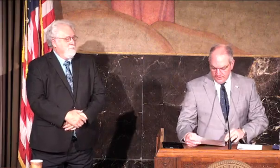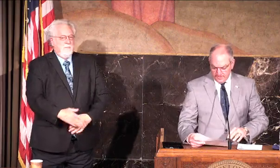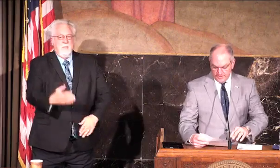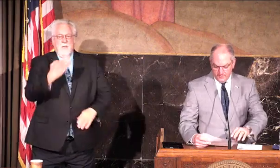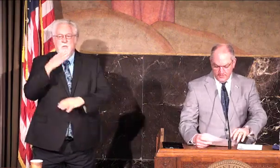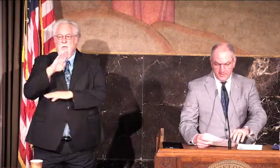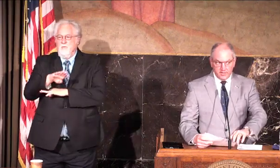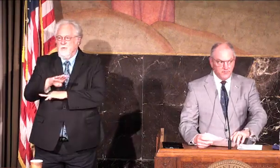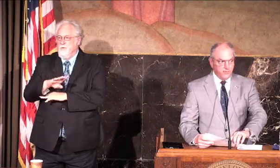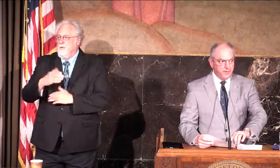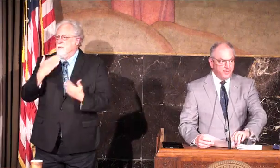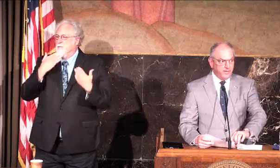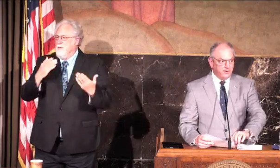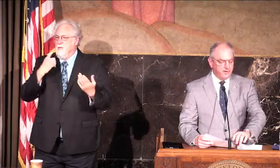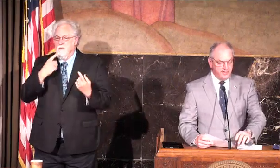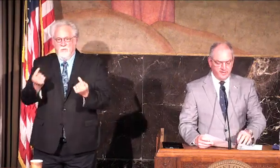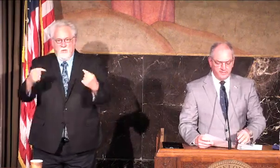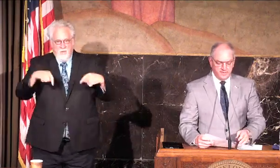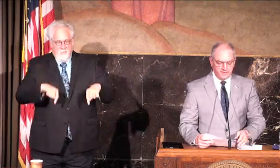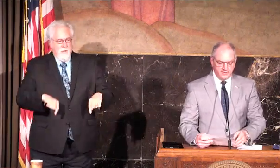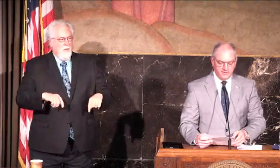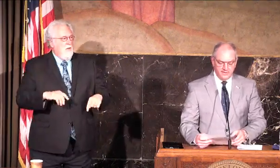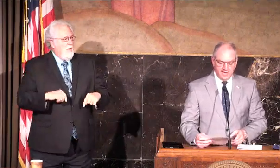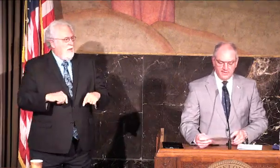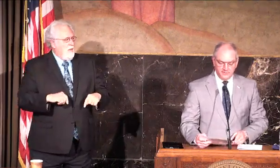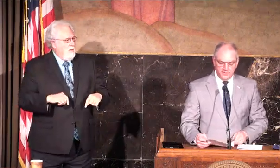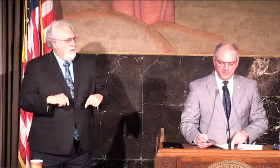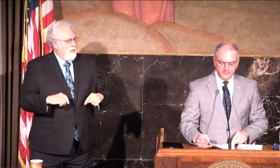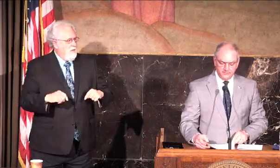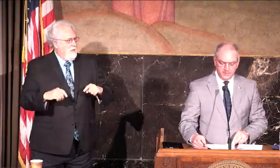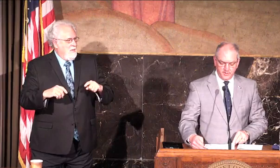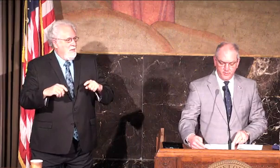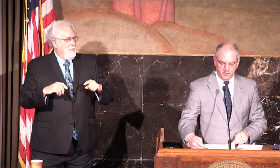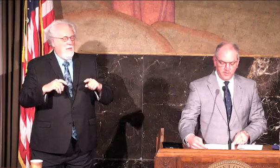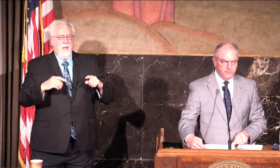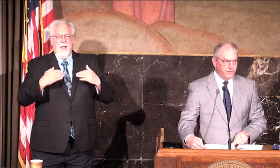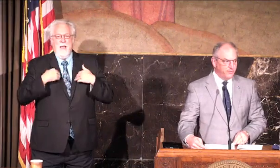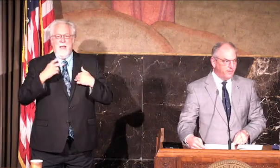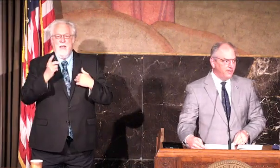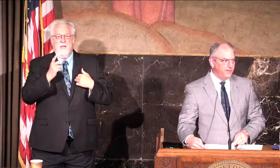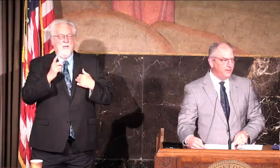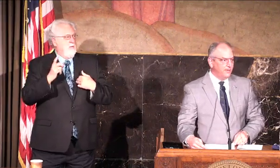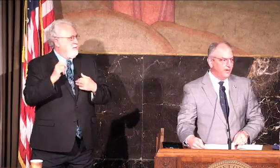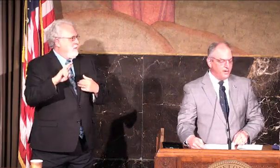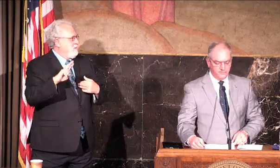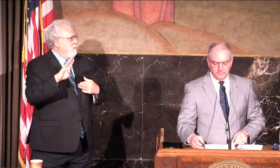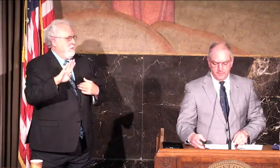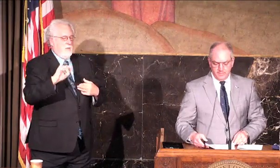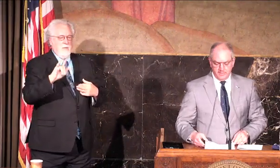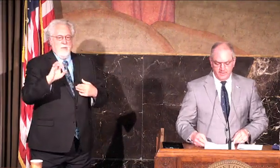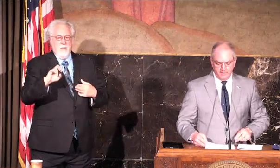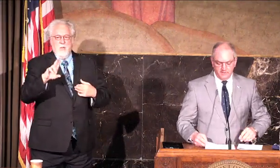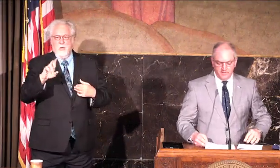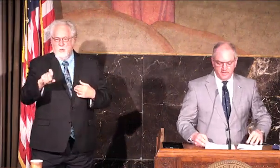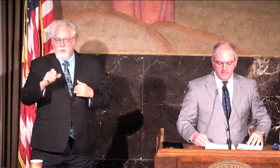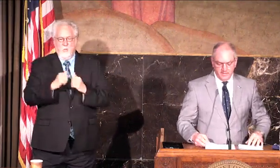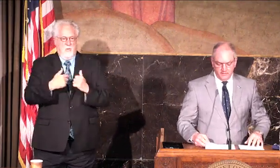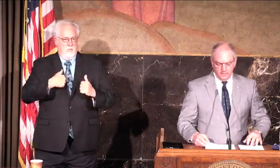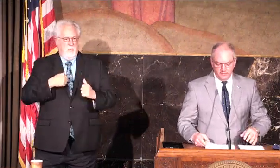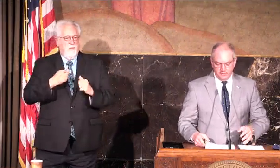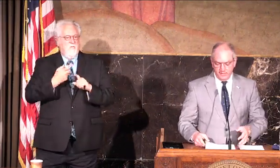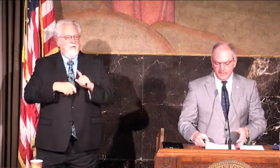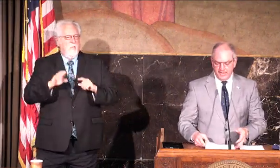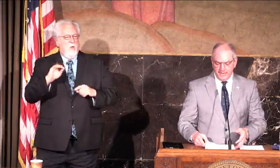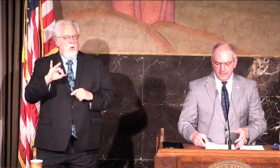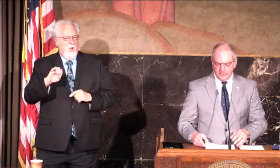Good afternoon, everybody. I want to thank you for being here, and I have Dr. Alex Bu with me from the Office of Public Health. He